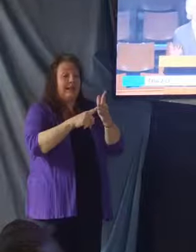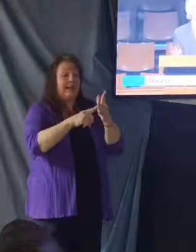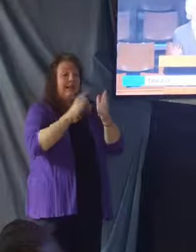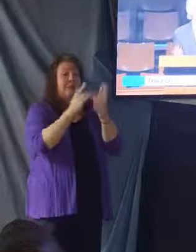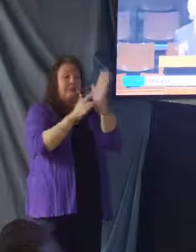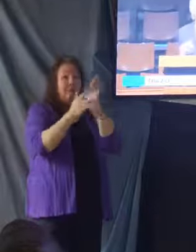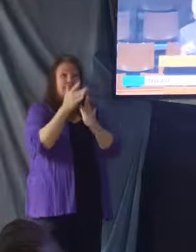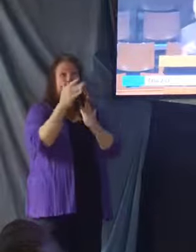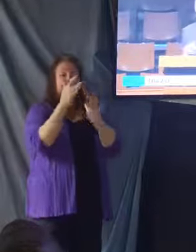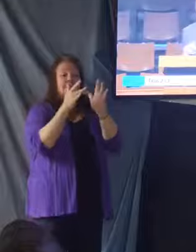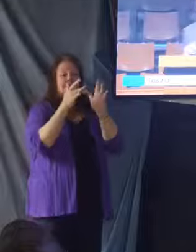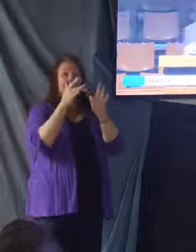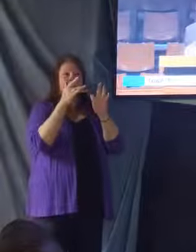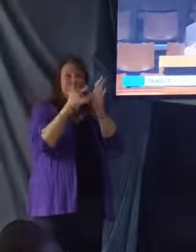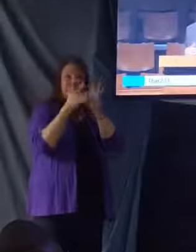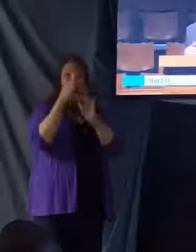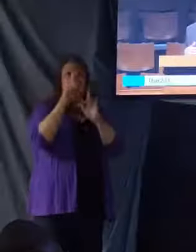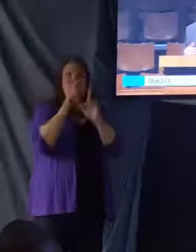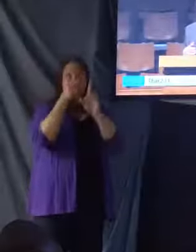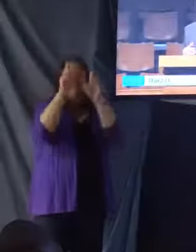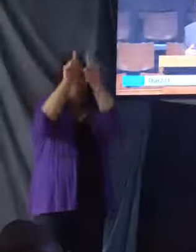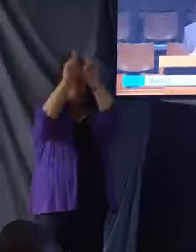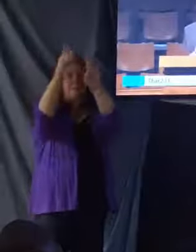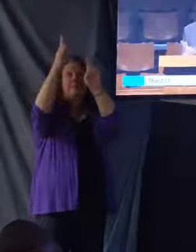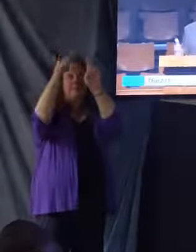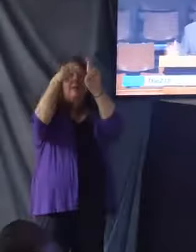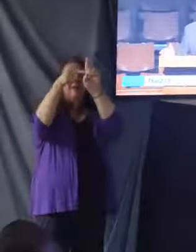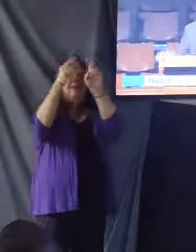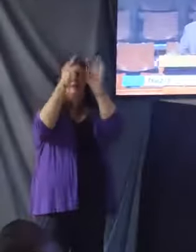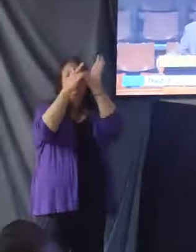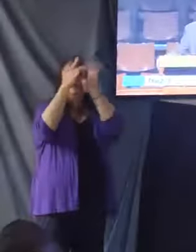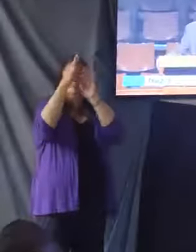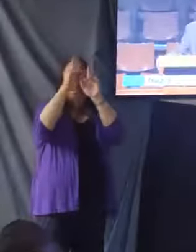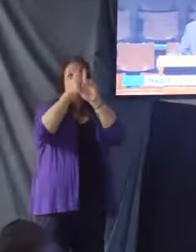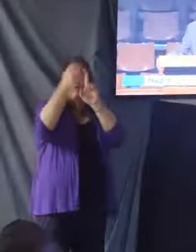Word was with God, the Word was God. This is one of those